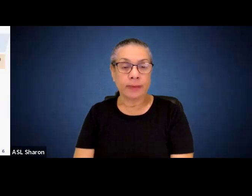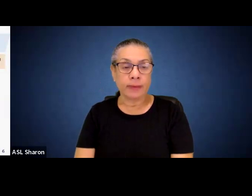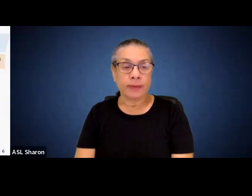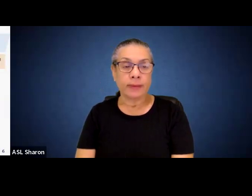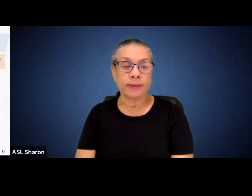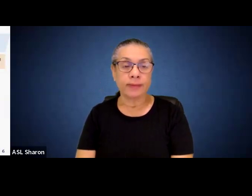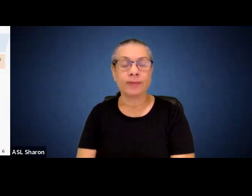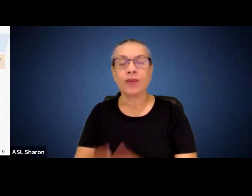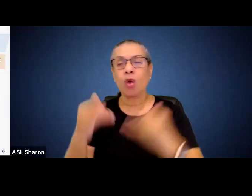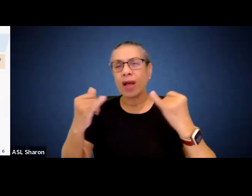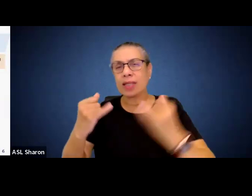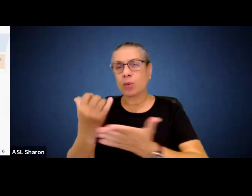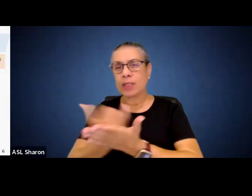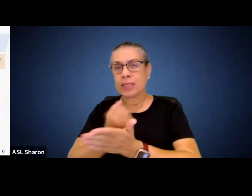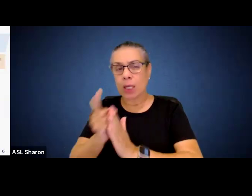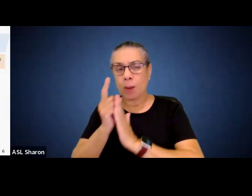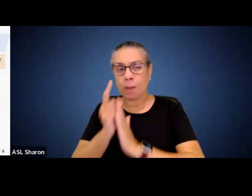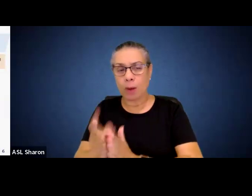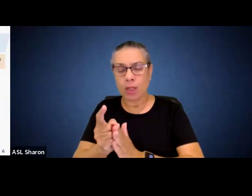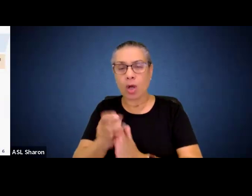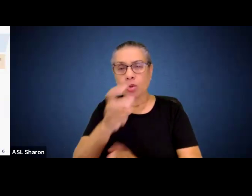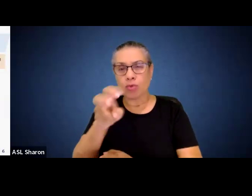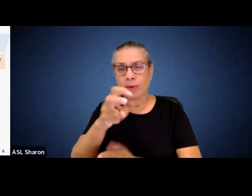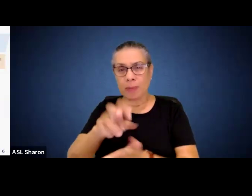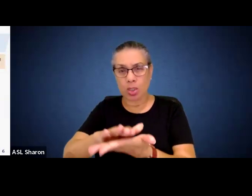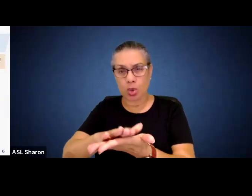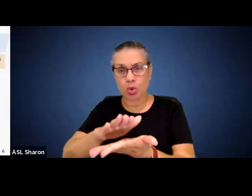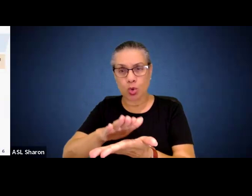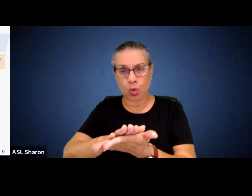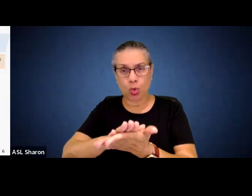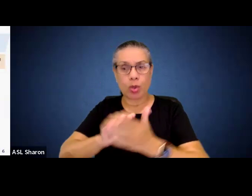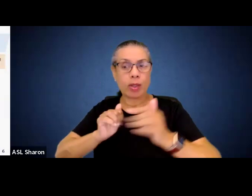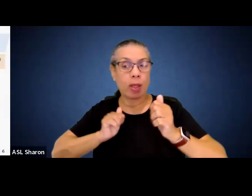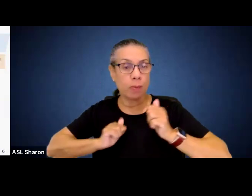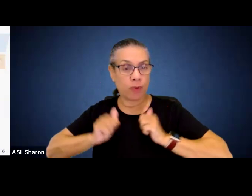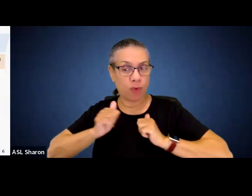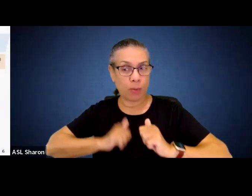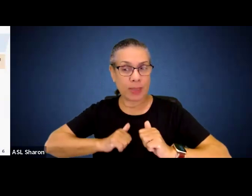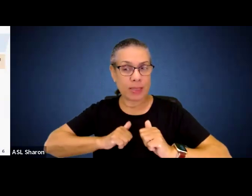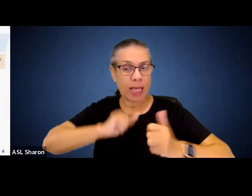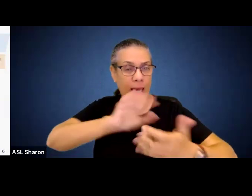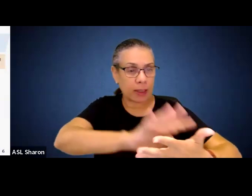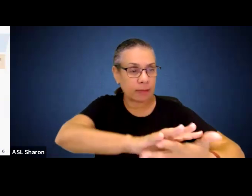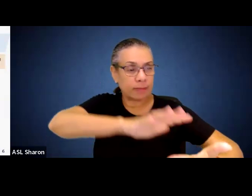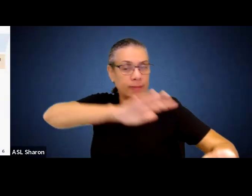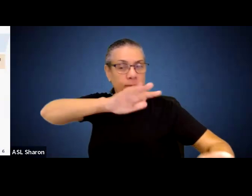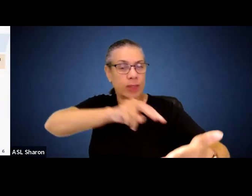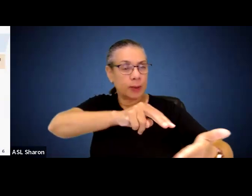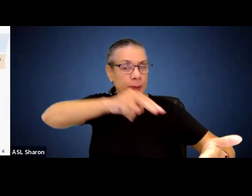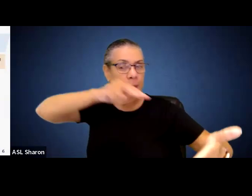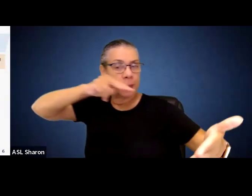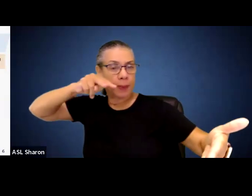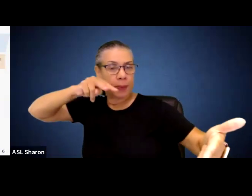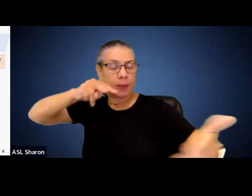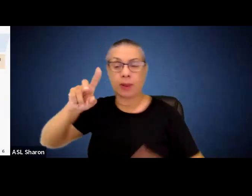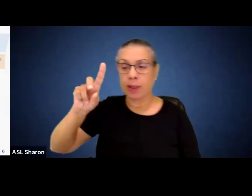We're going to spend a few minutes on transformation school performance at an overview level. The DESE